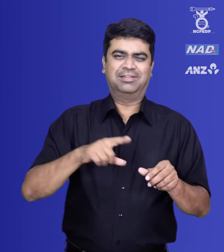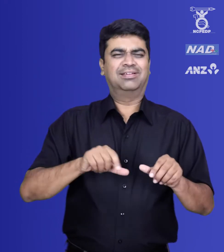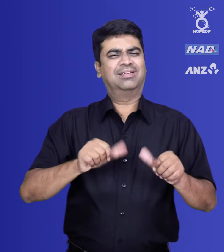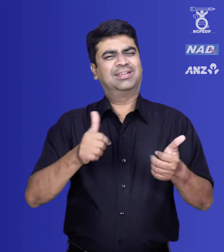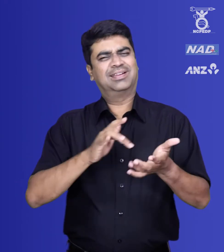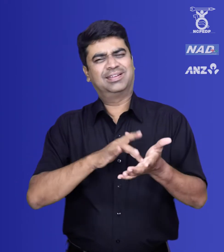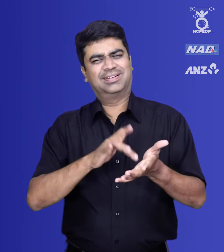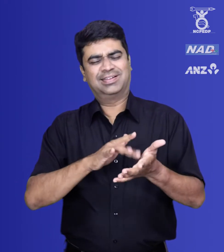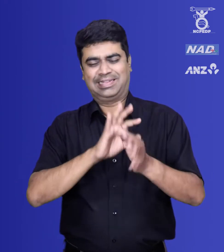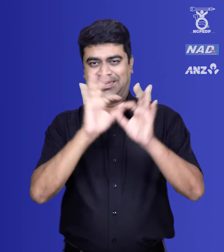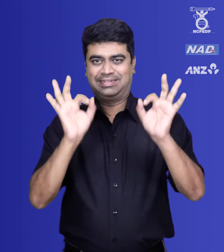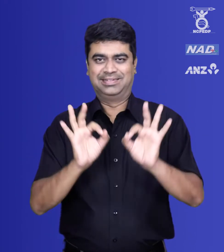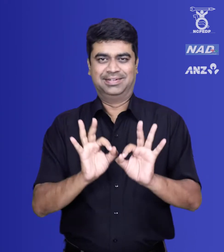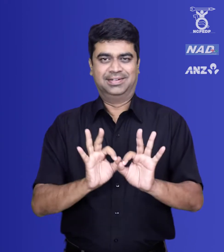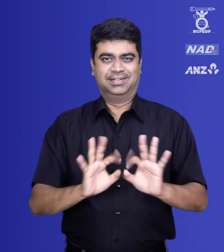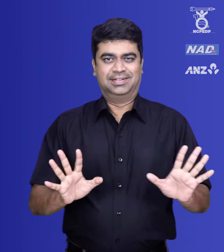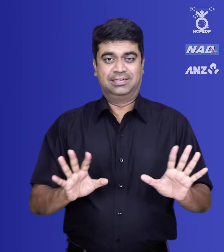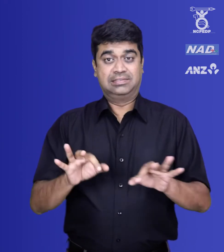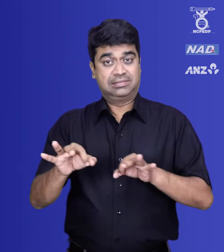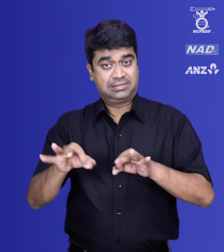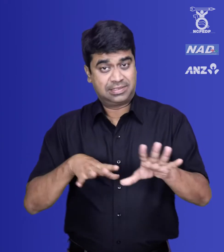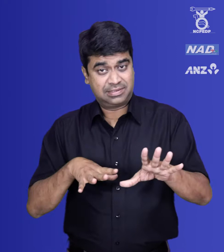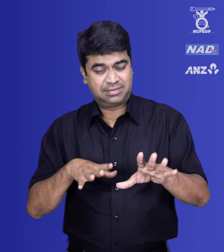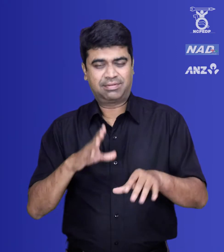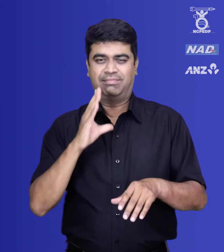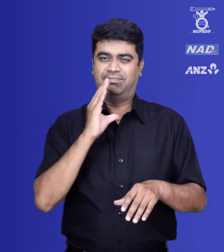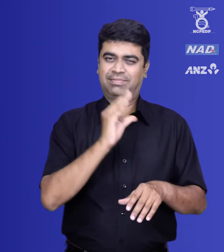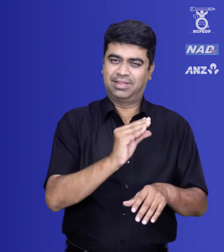provided to the public in urban and rural areas.